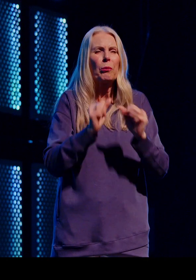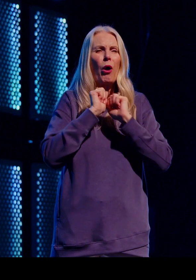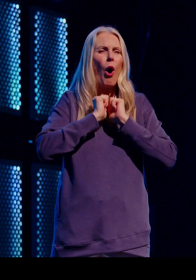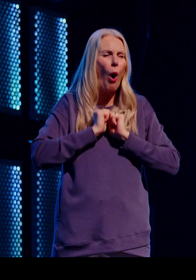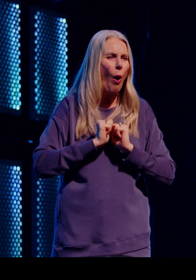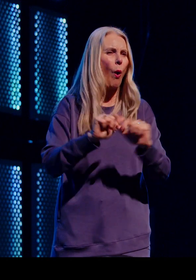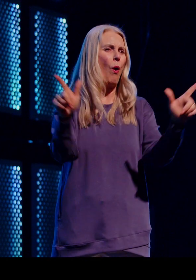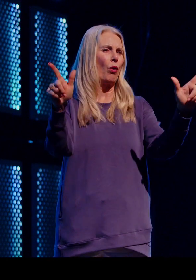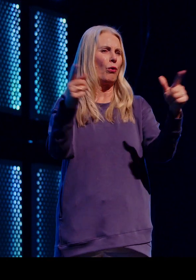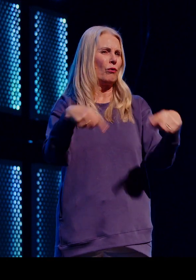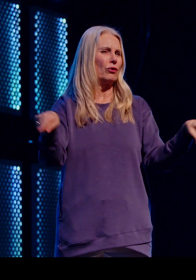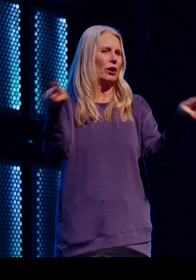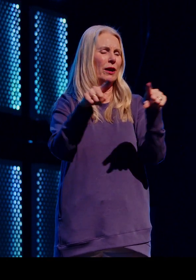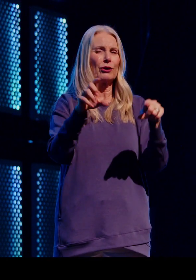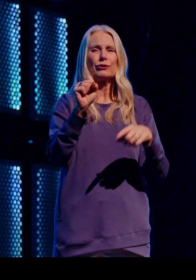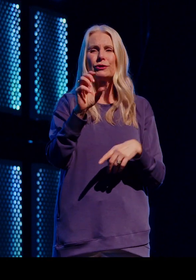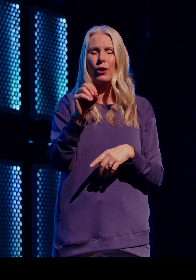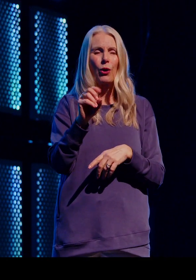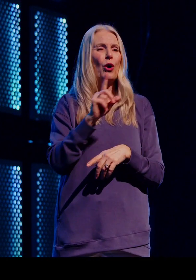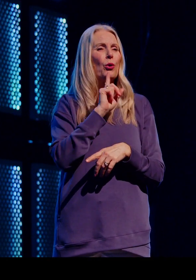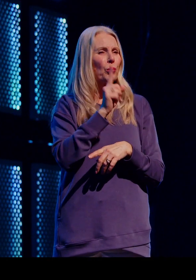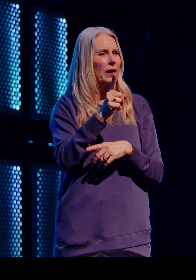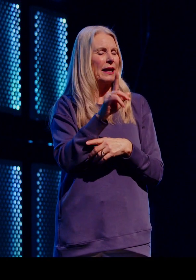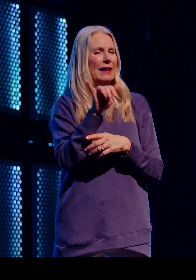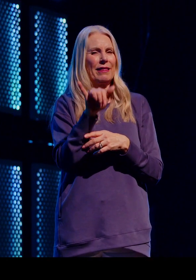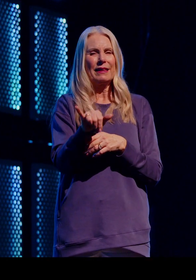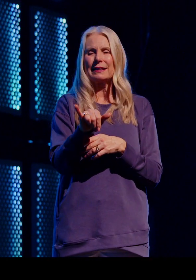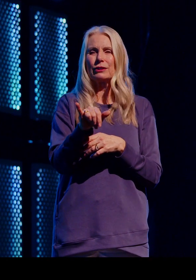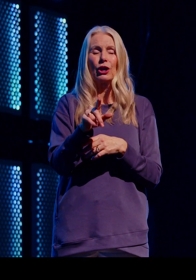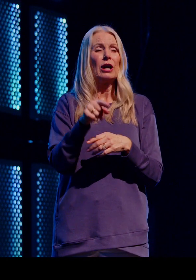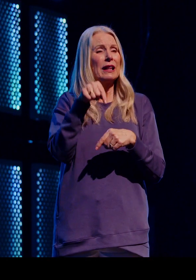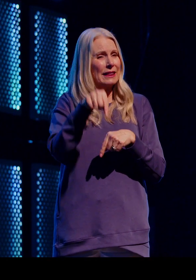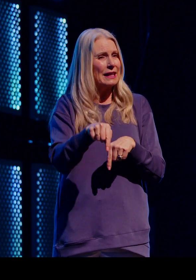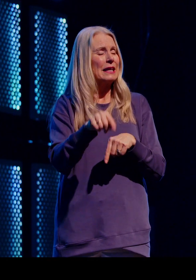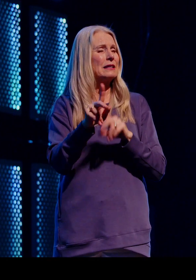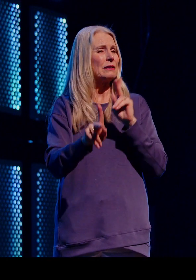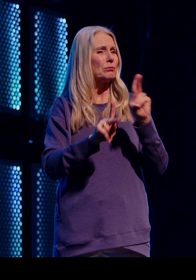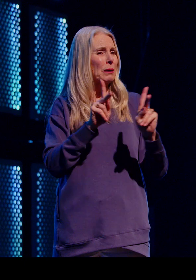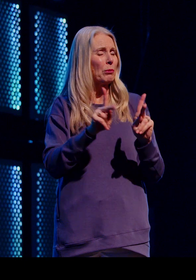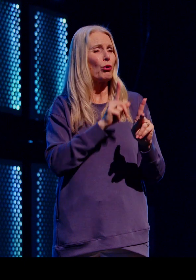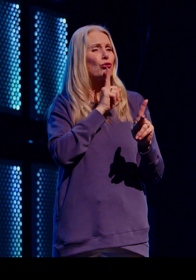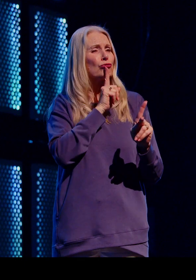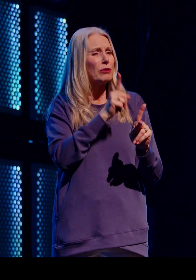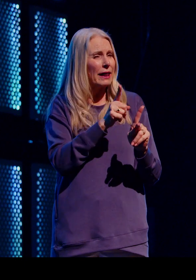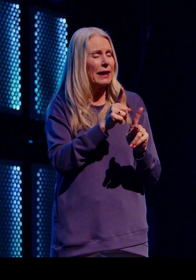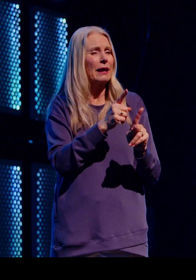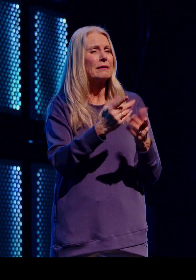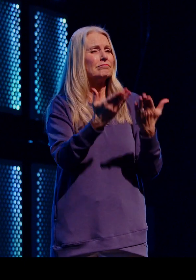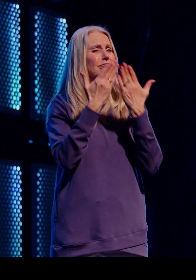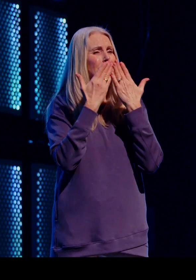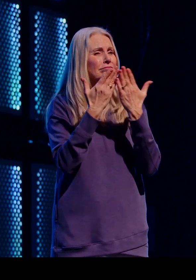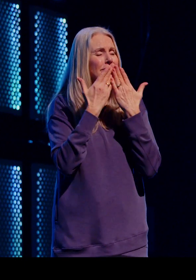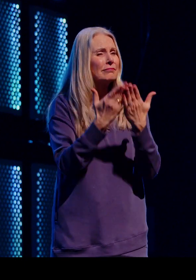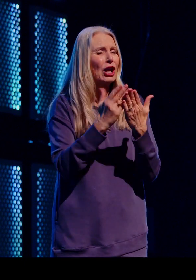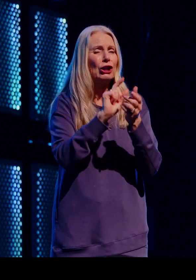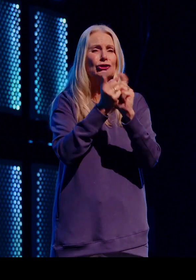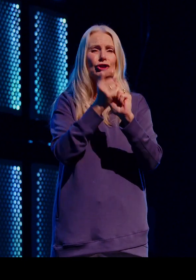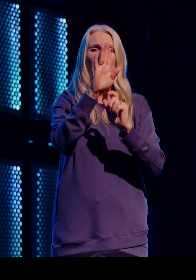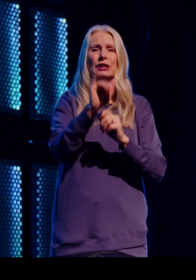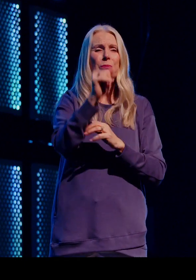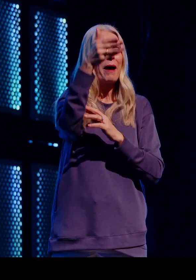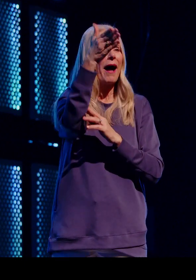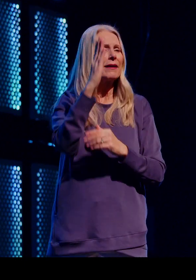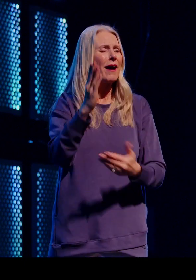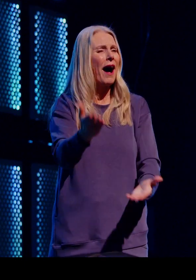the things that I take away from this as well. It's a church that's truly being changed by God to reach all people. So thanks for letting me share.